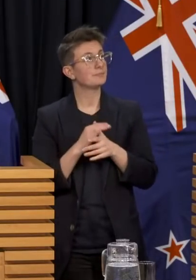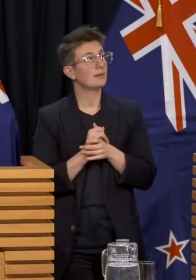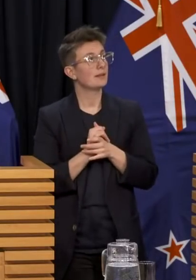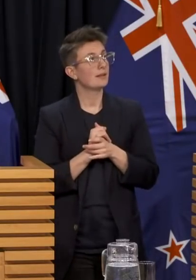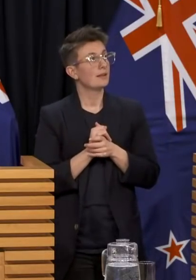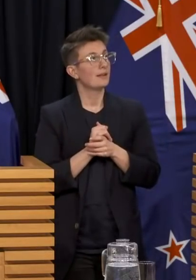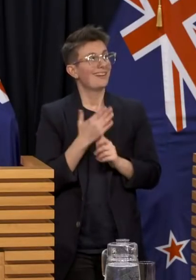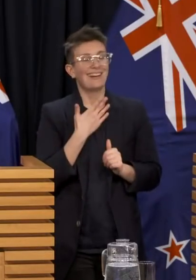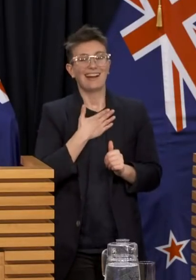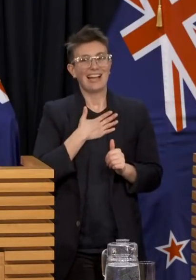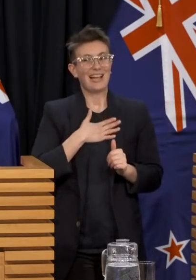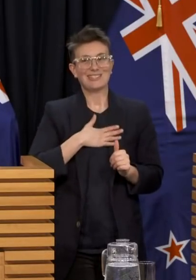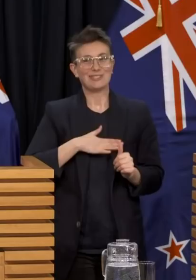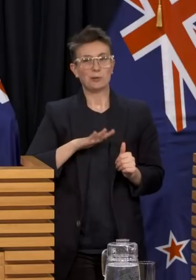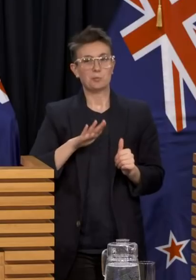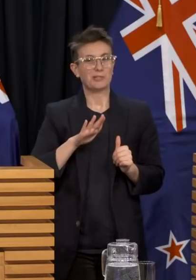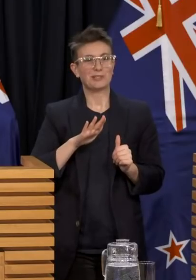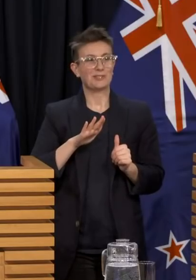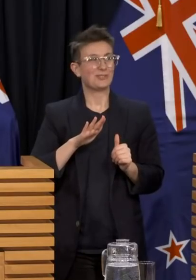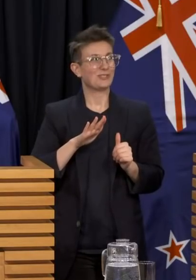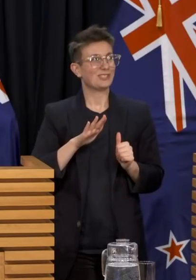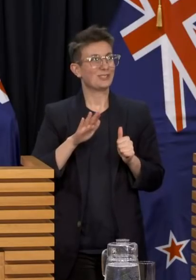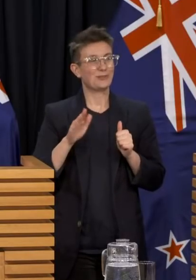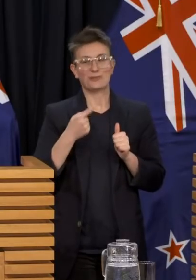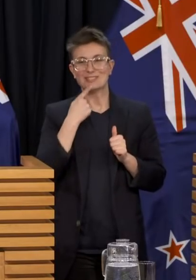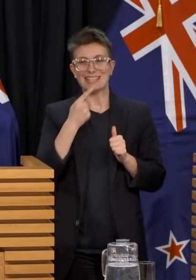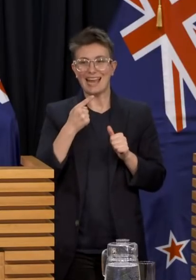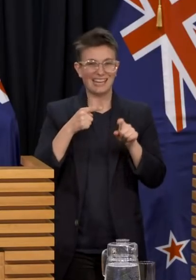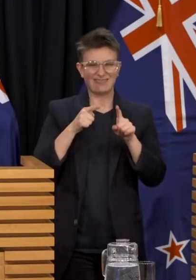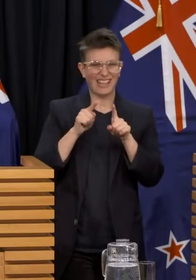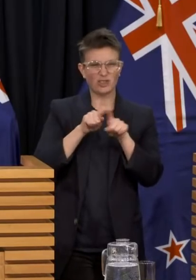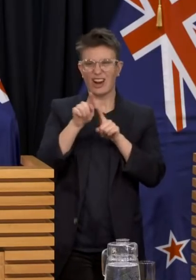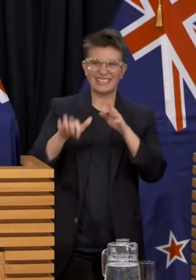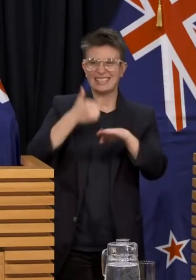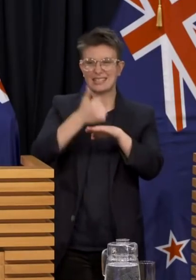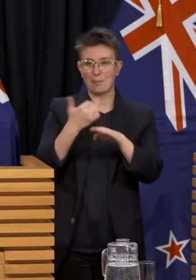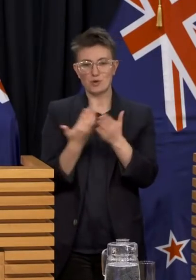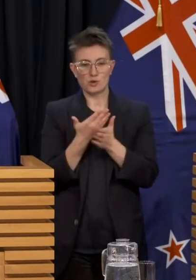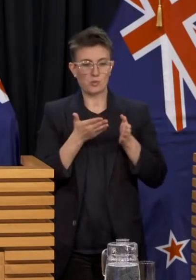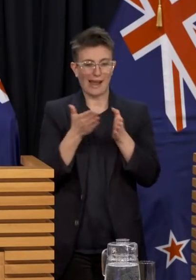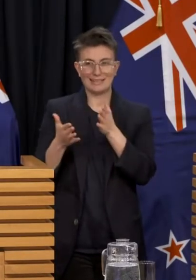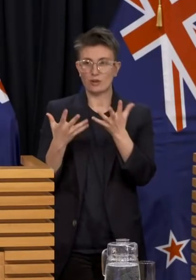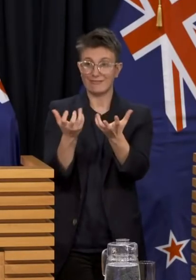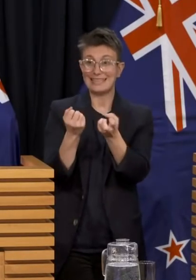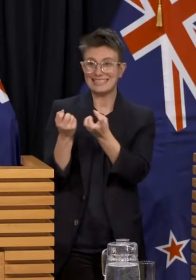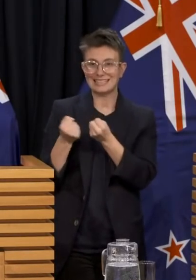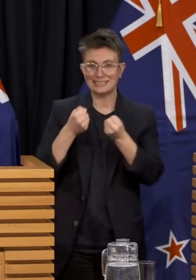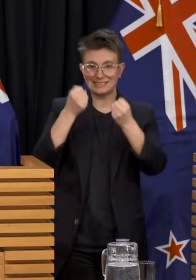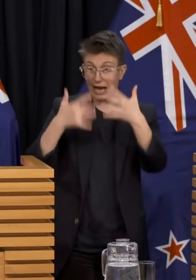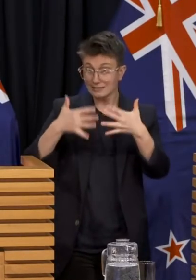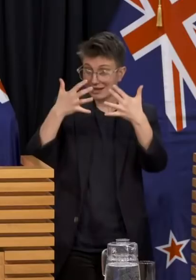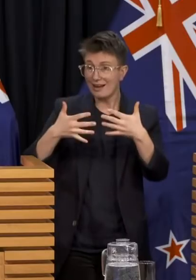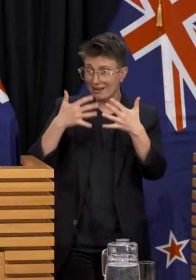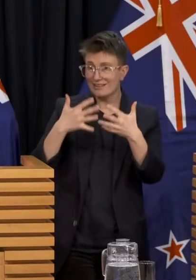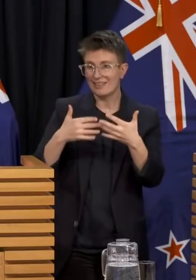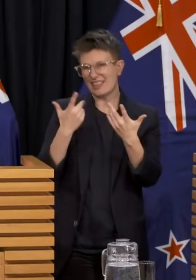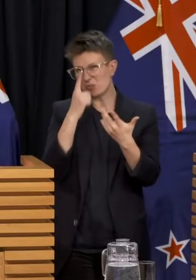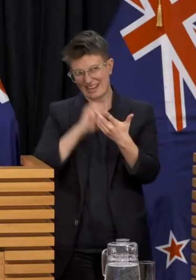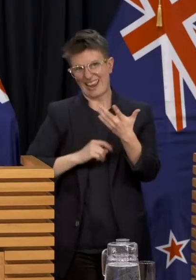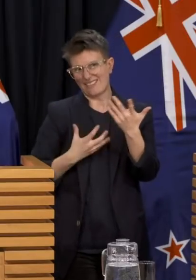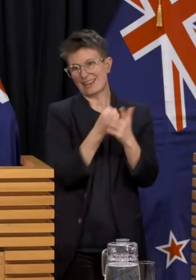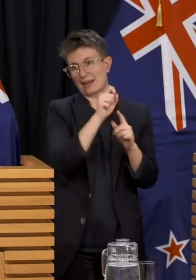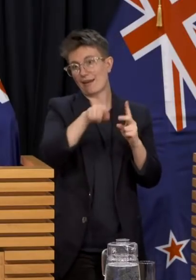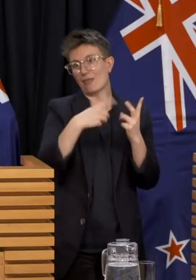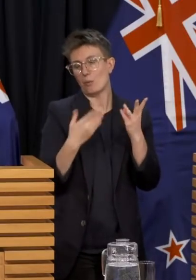entire bureaucracy around collecting data that we can get more efficiently through other means. The survey data is actually pretty reflective of the feedback that we're